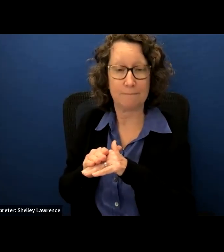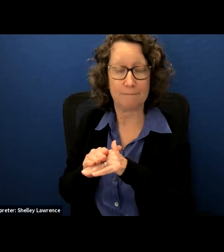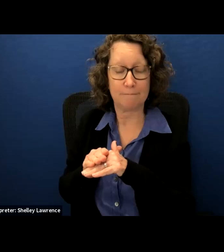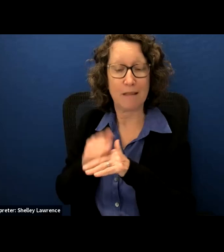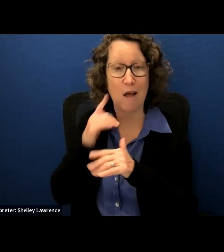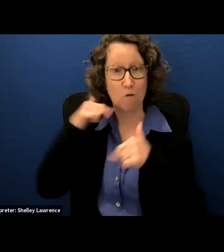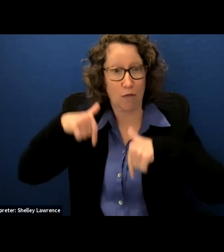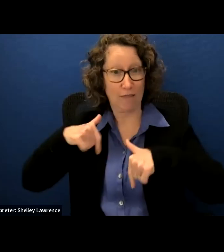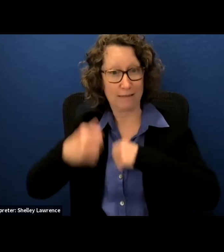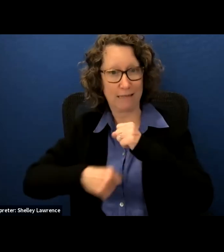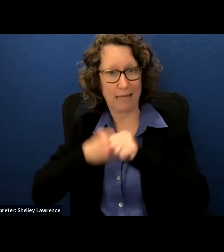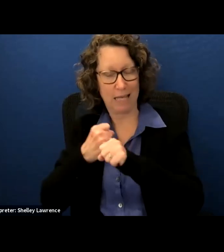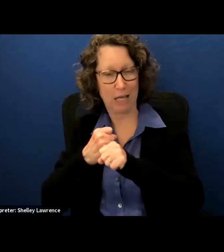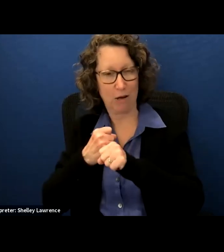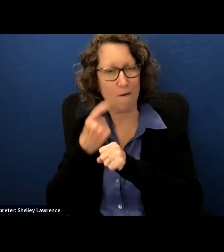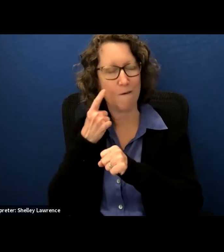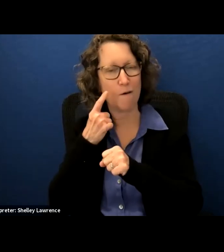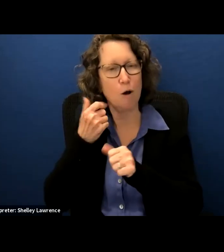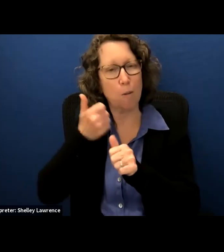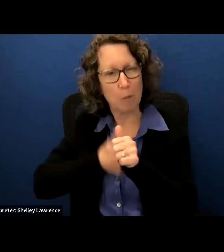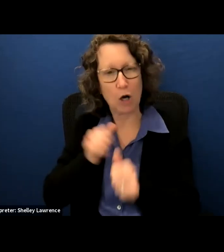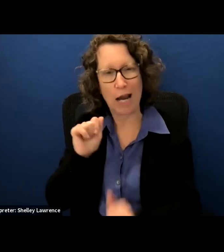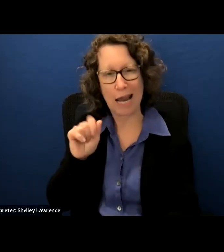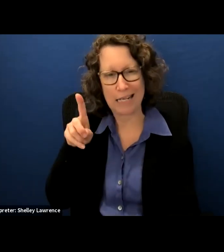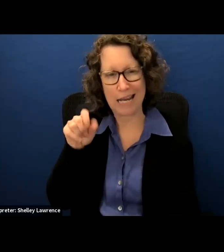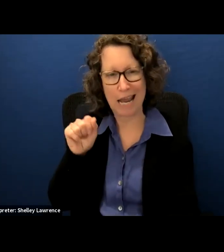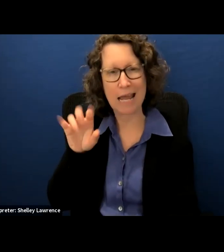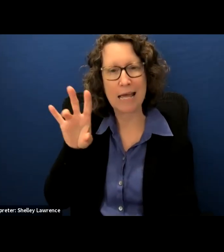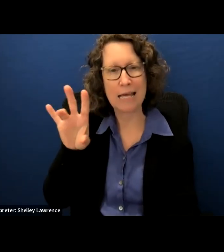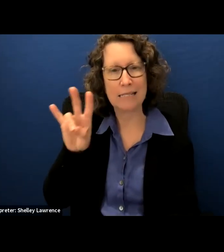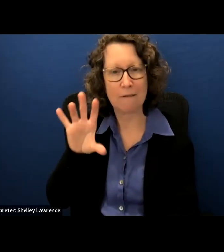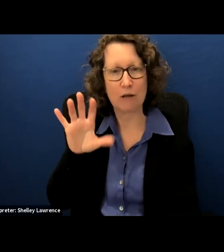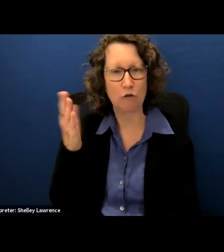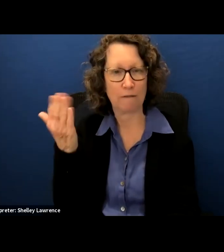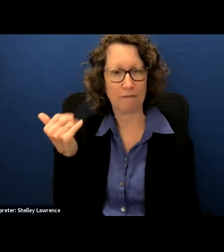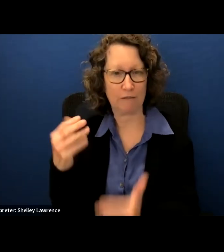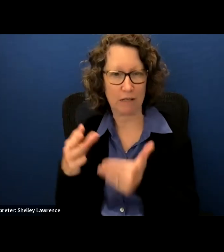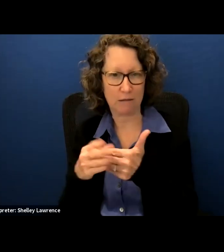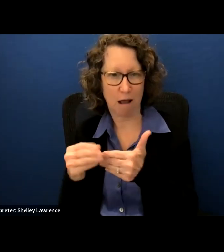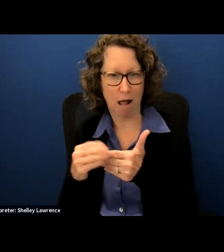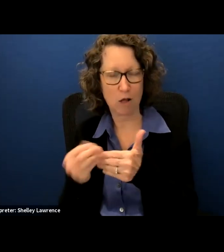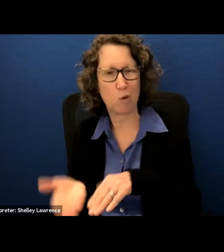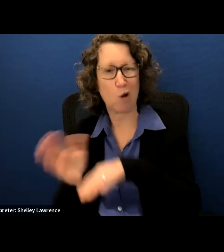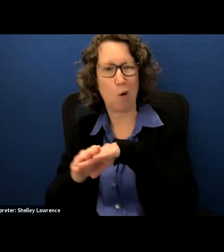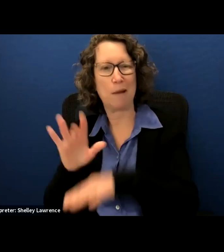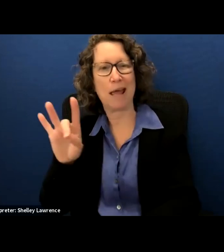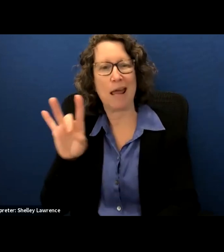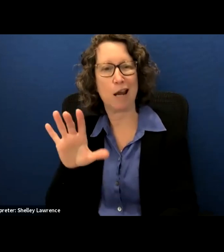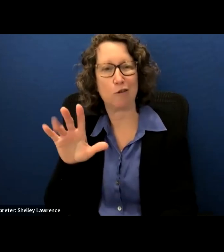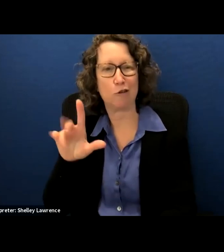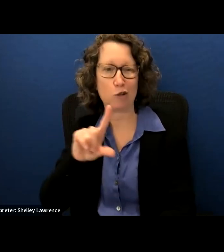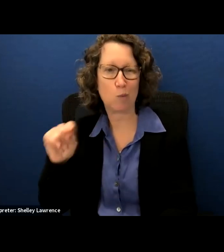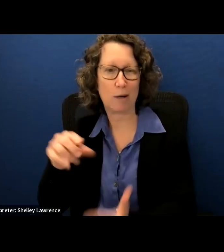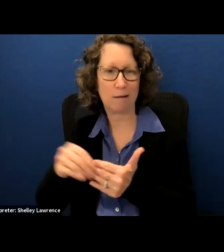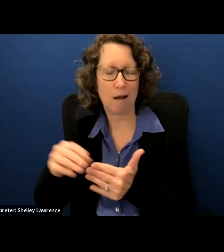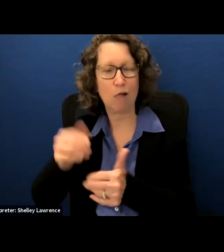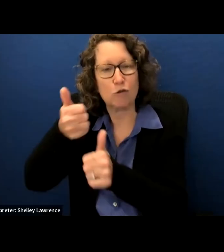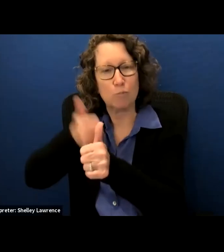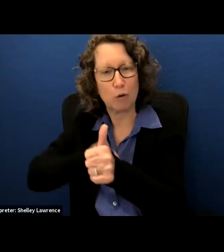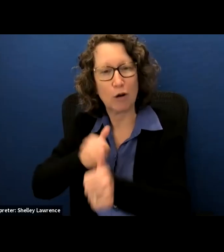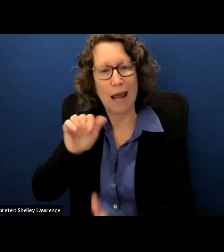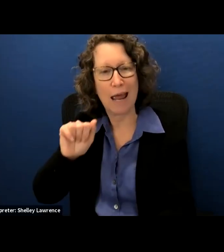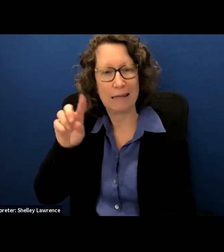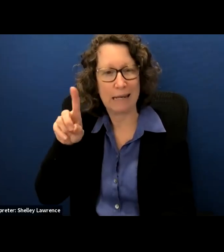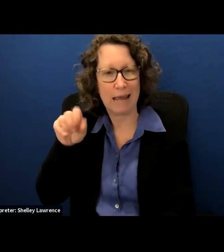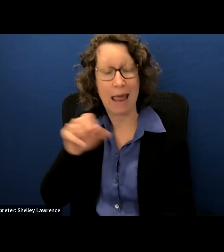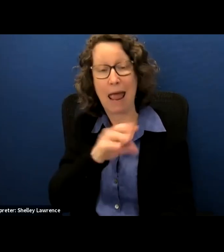for this year per ADA, it's $715. It's going to go up to $820 per ADA.